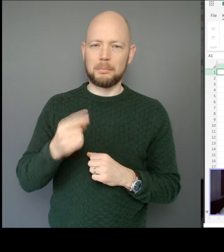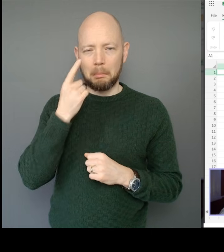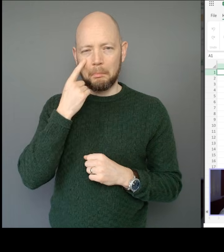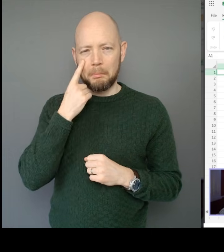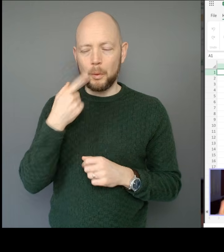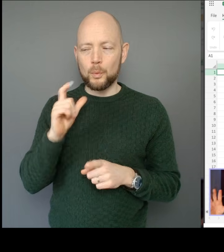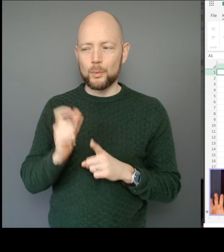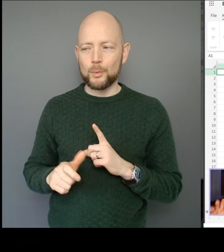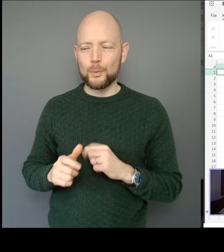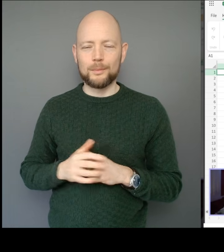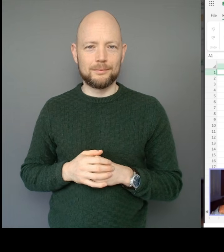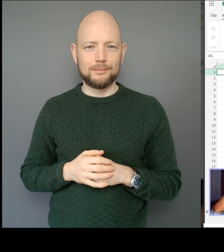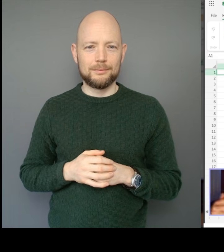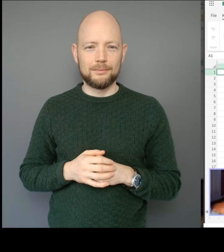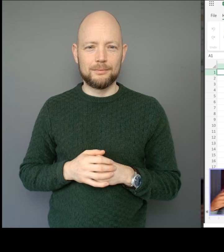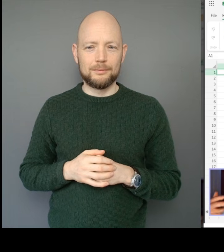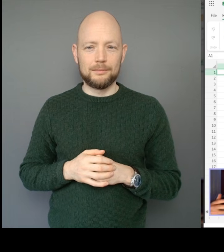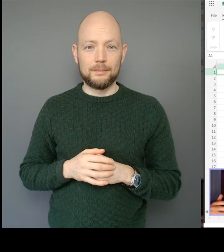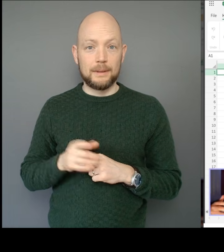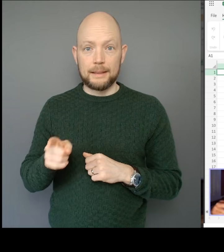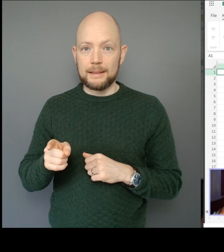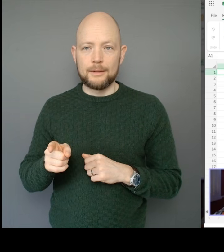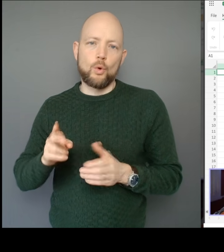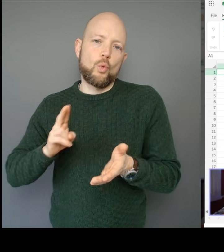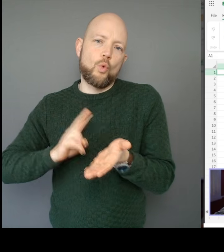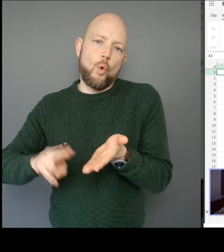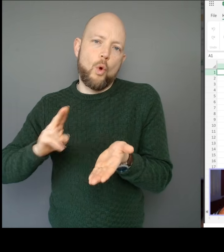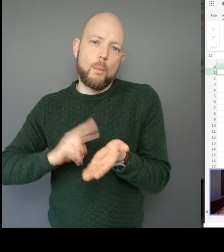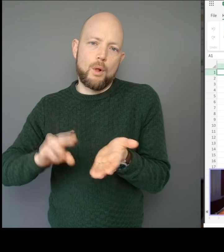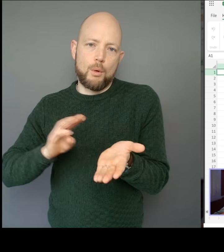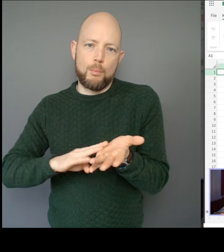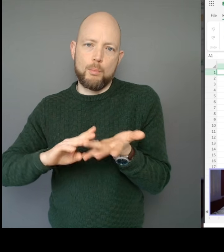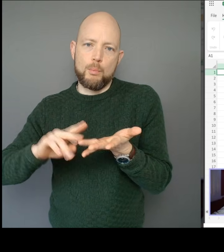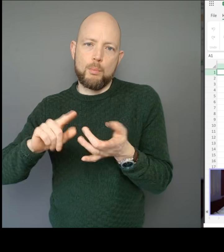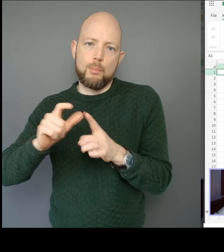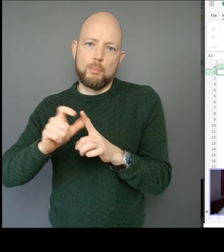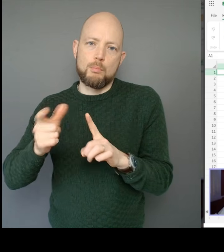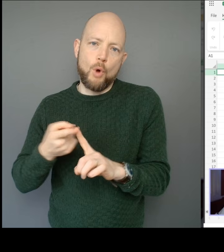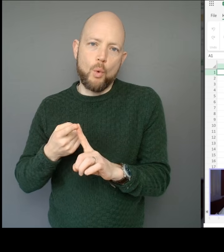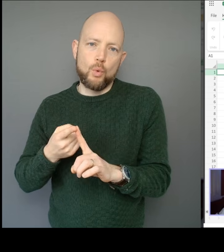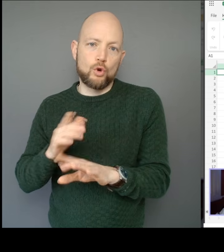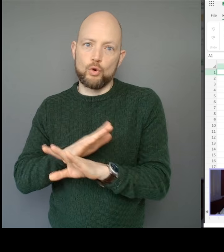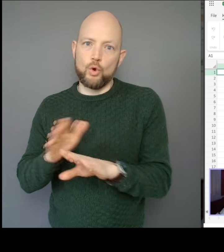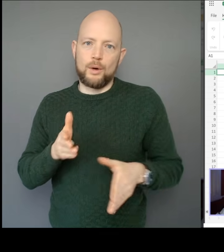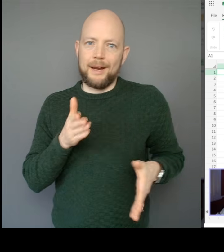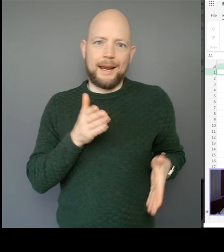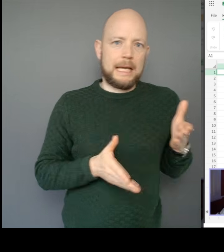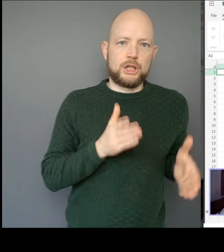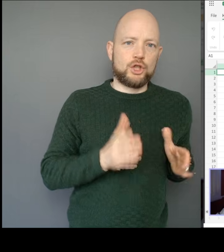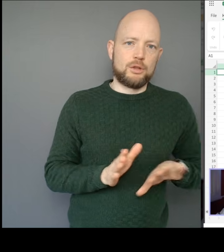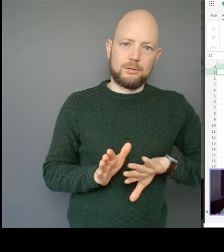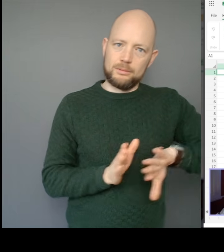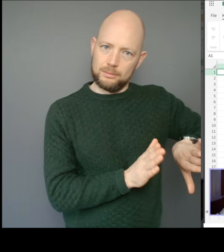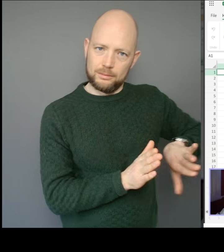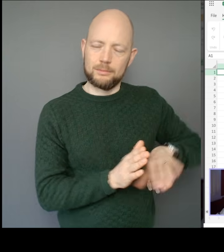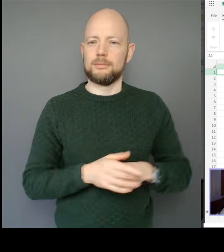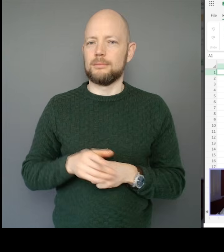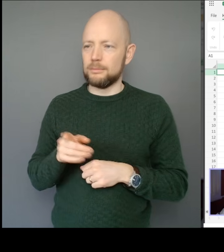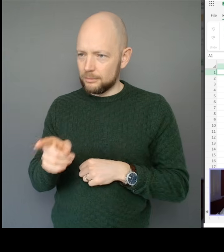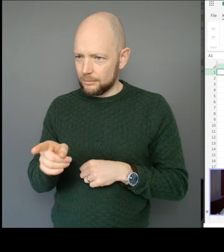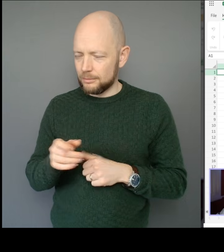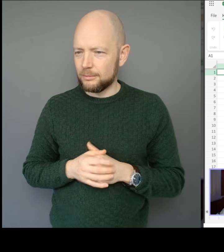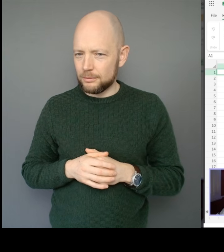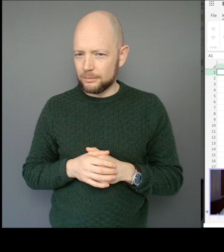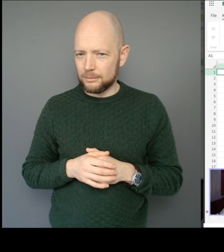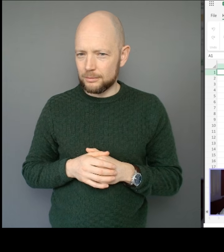does here. This is without agent mode. This is typical Copilot inside Microsoft Excel. So it says you asked me for a